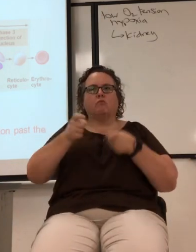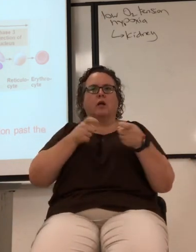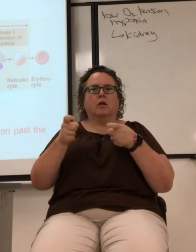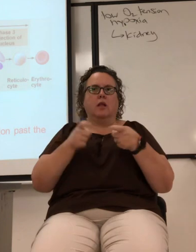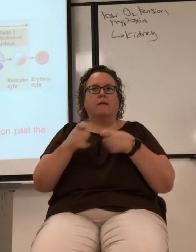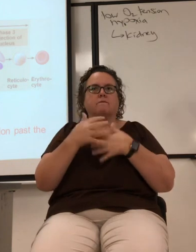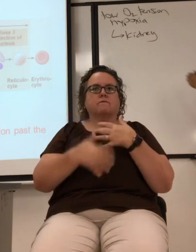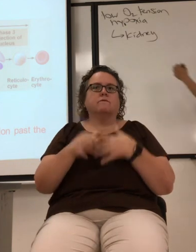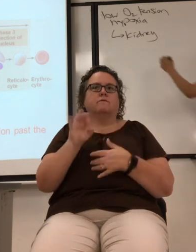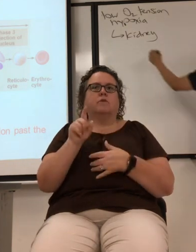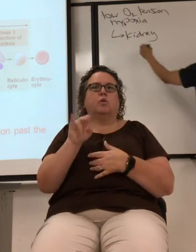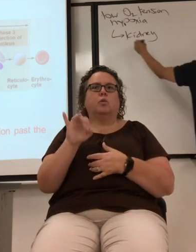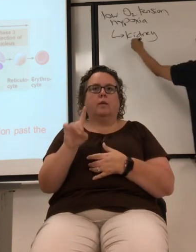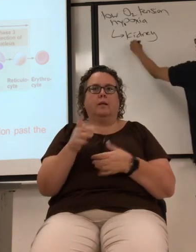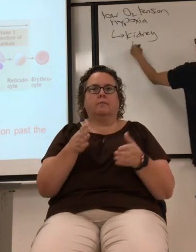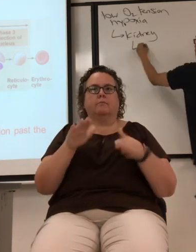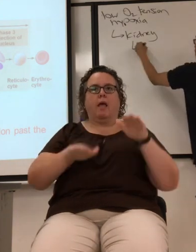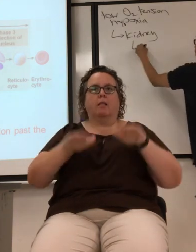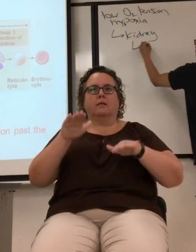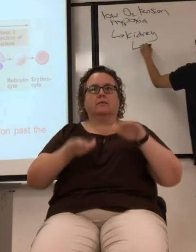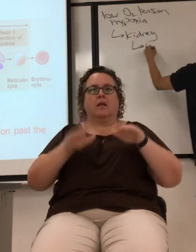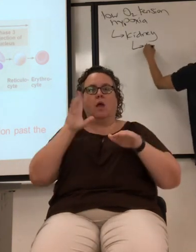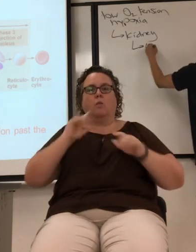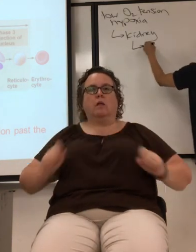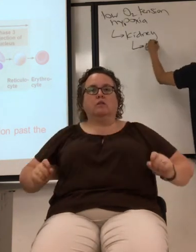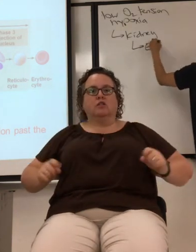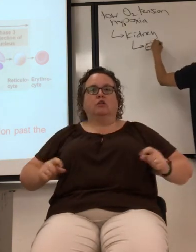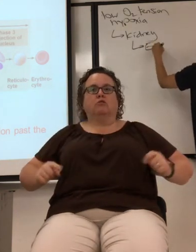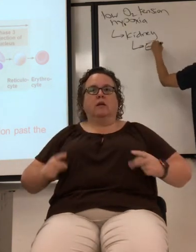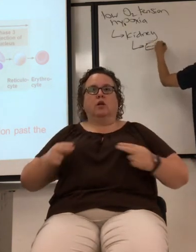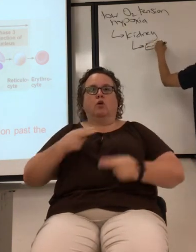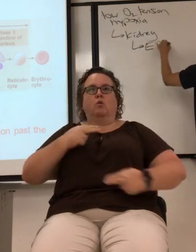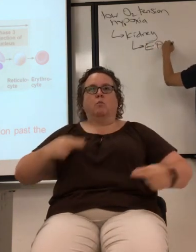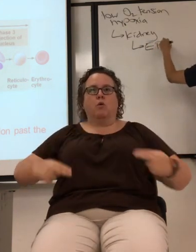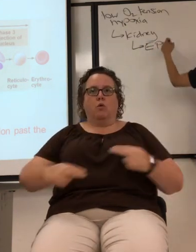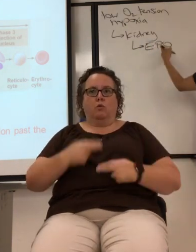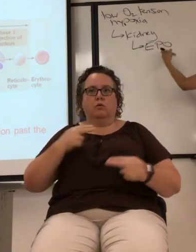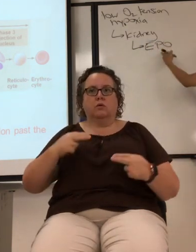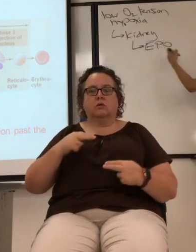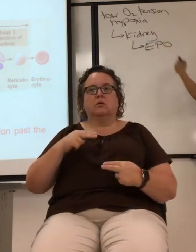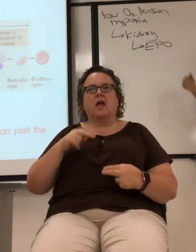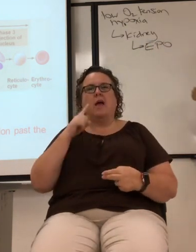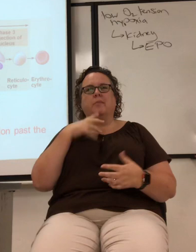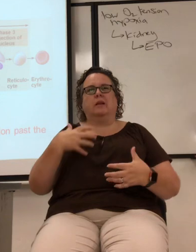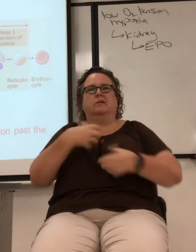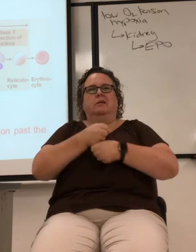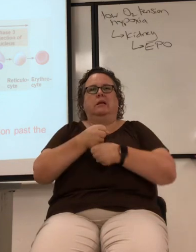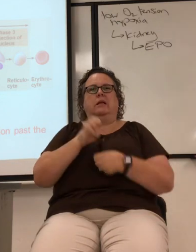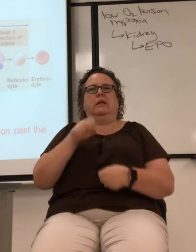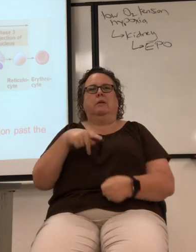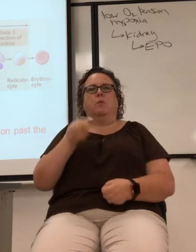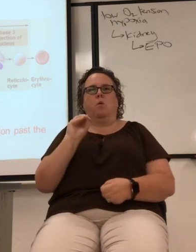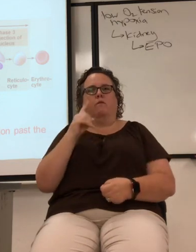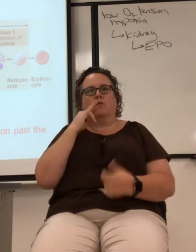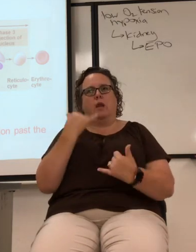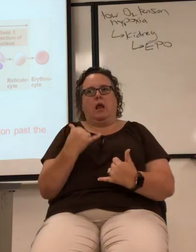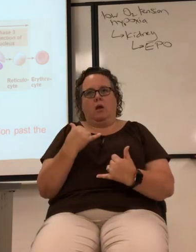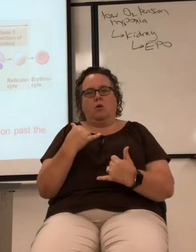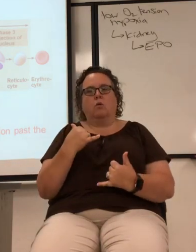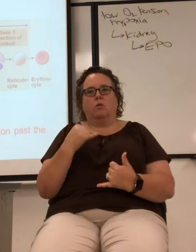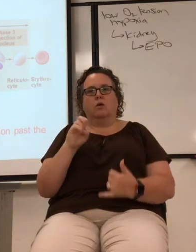that. It also secretes in response to that a hormone, erythropoietin. I'm just going to abbreviate it EPO for now.